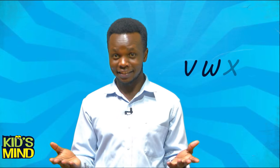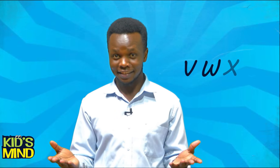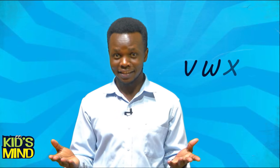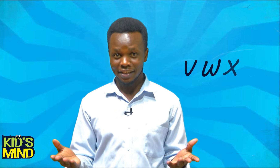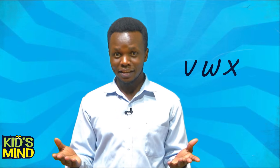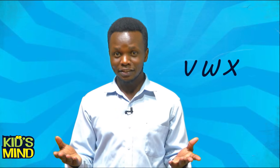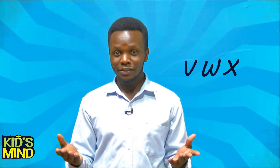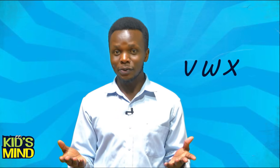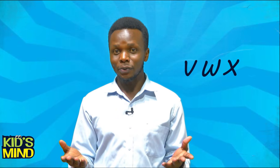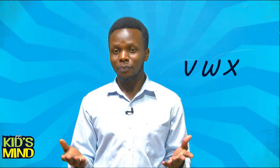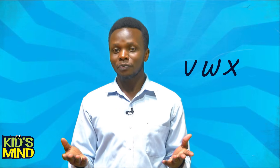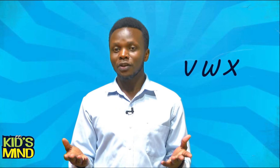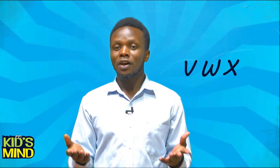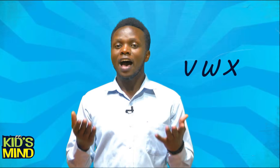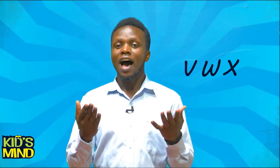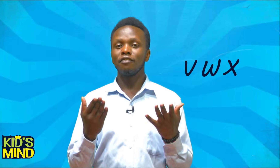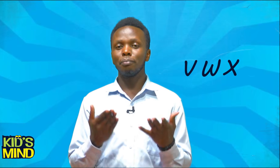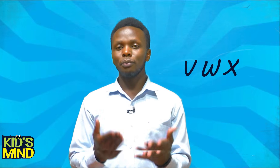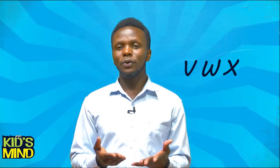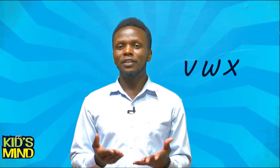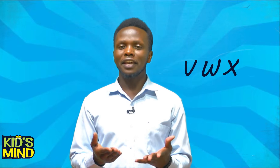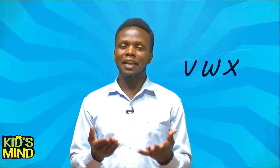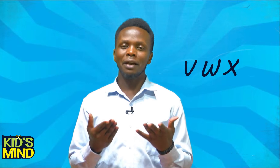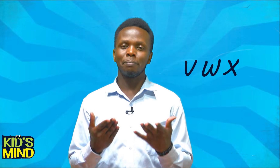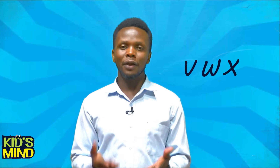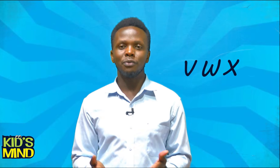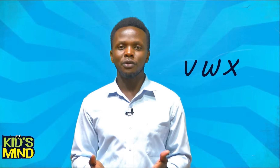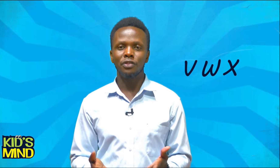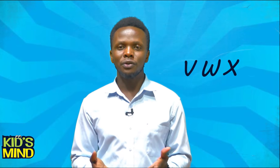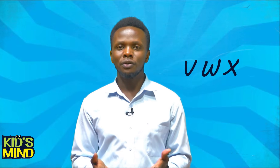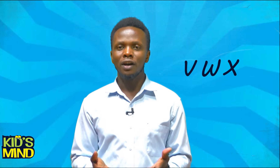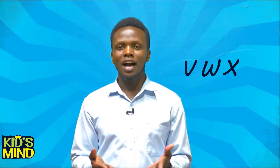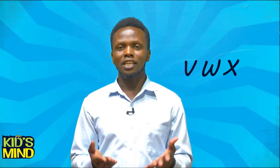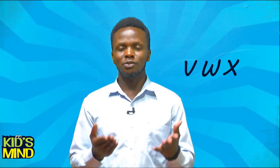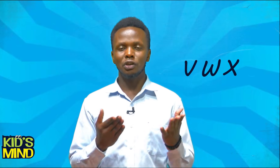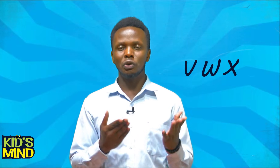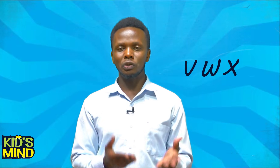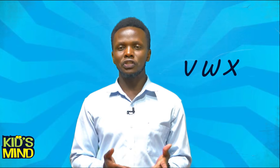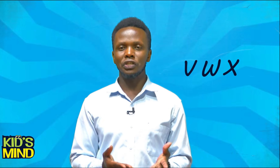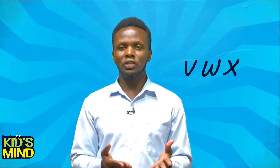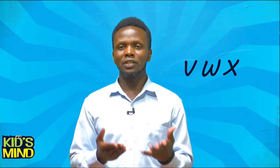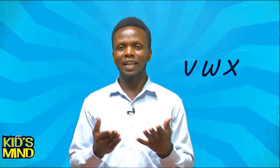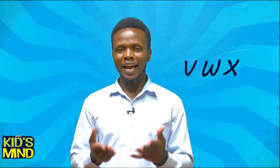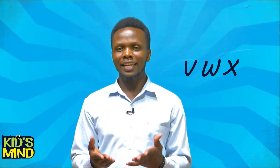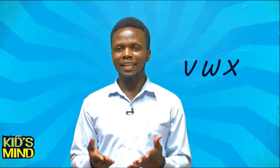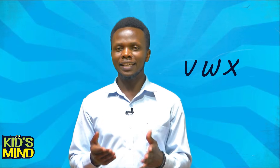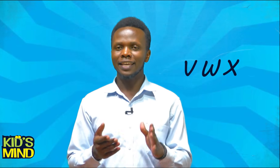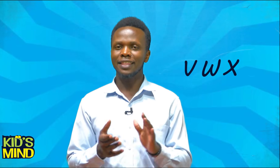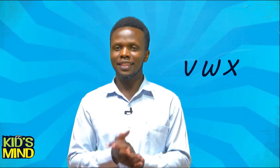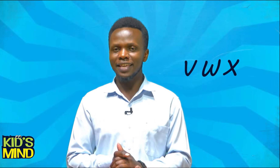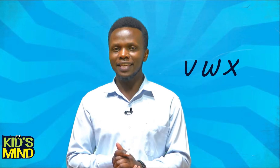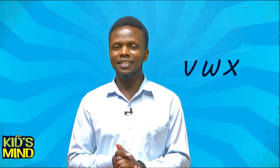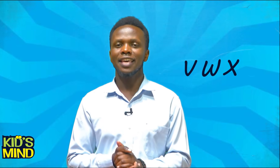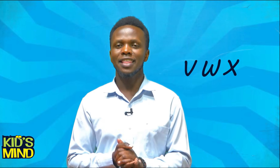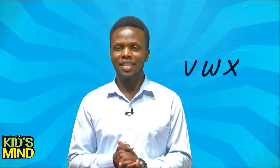X. So have a book and a pen with you as we continue learning these